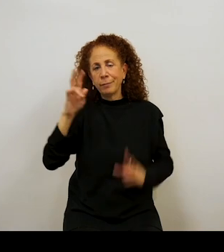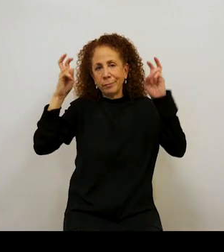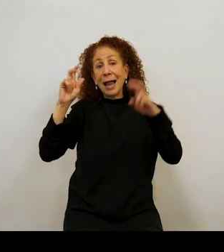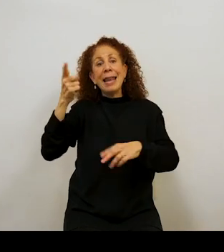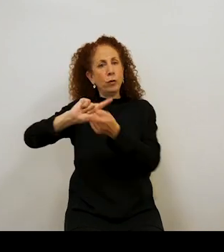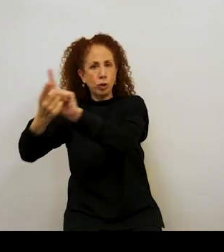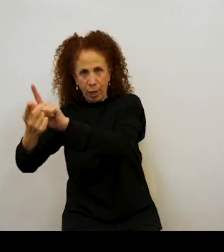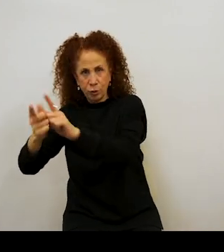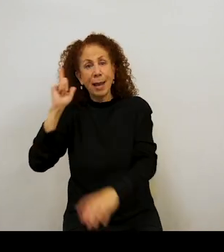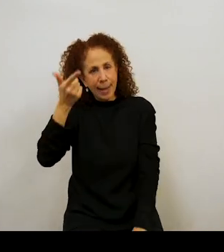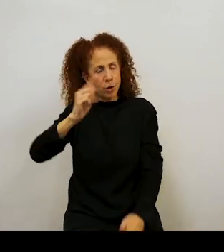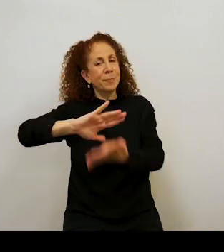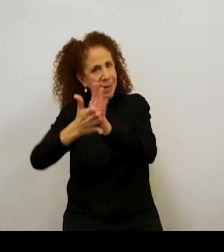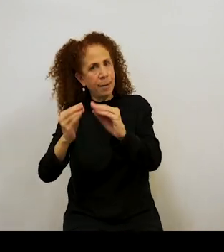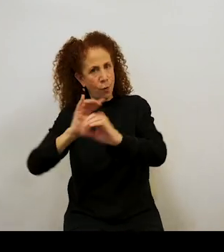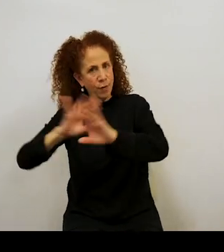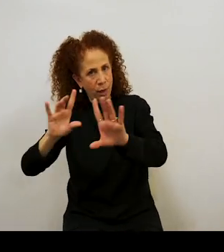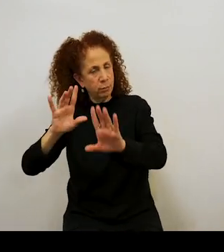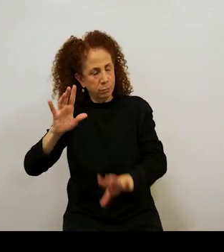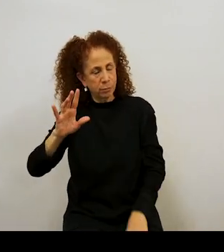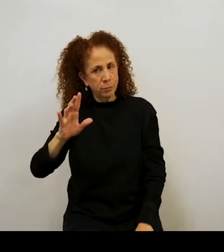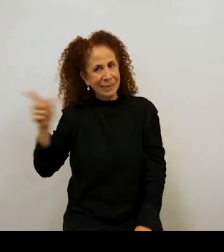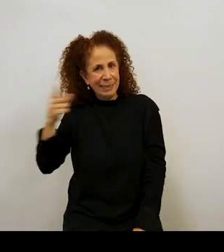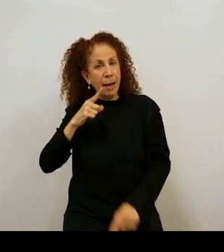later it became much more violent, according to him.